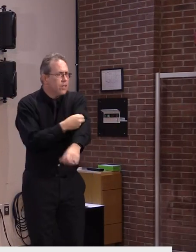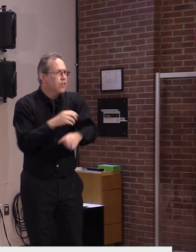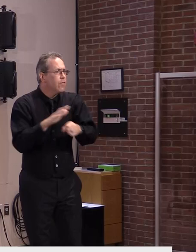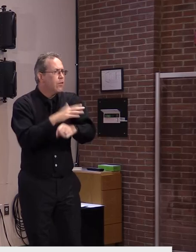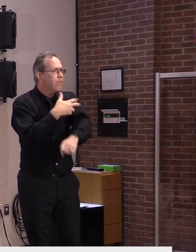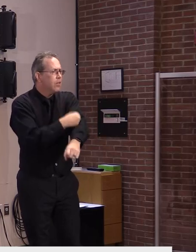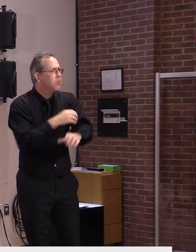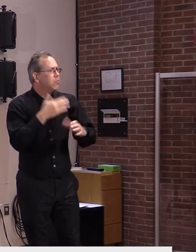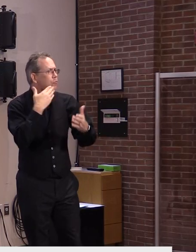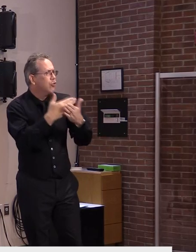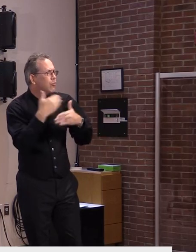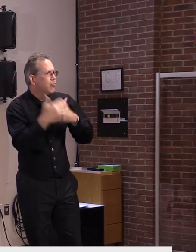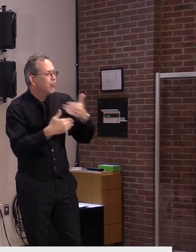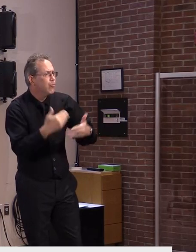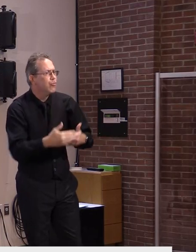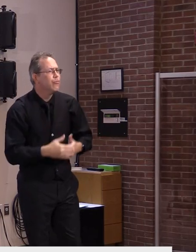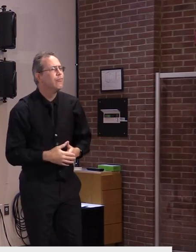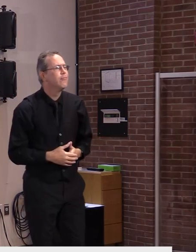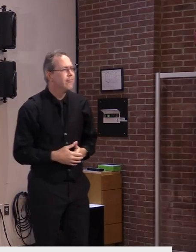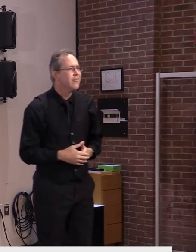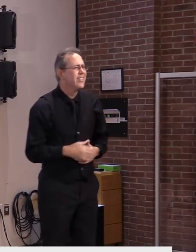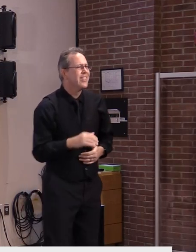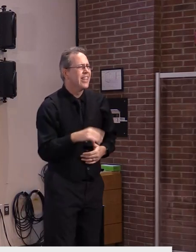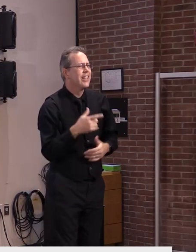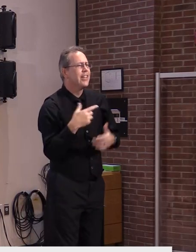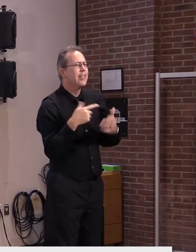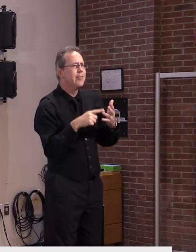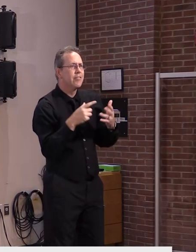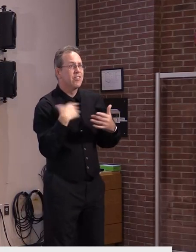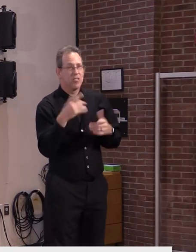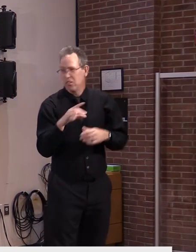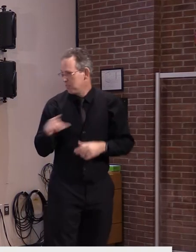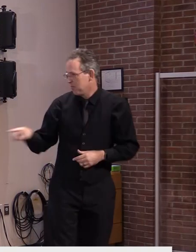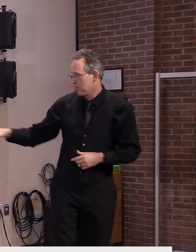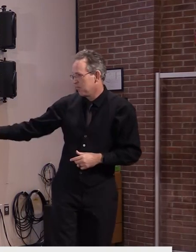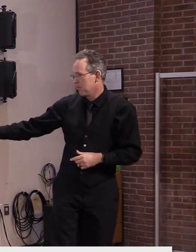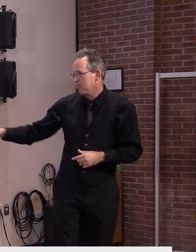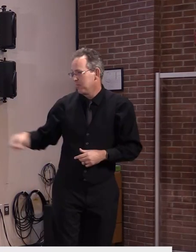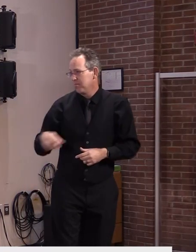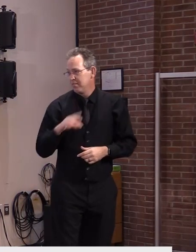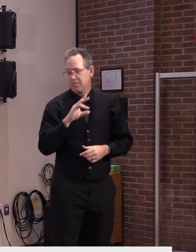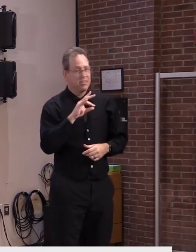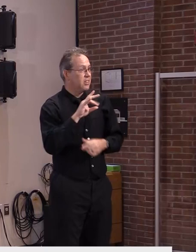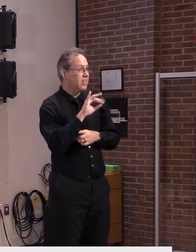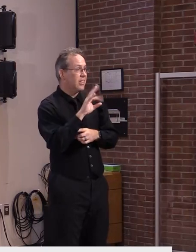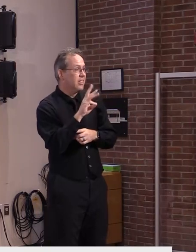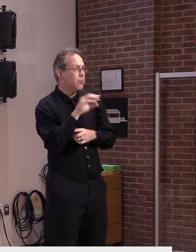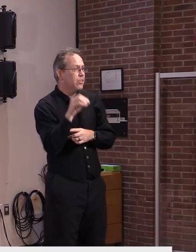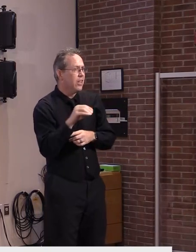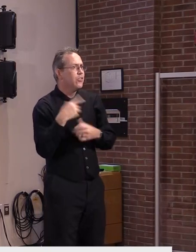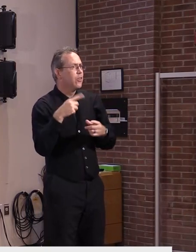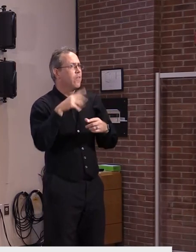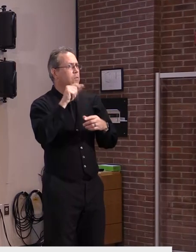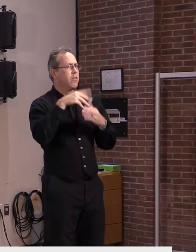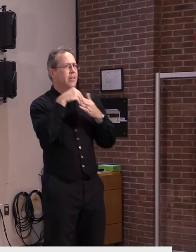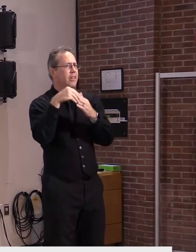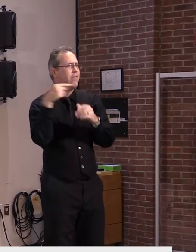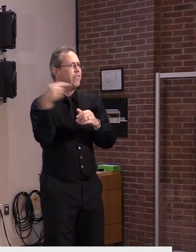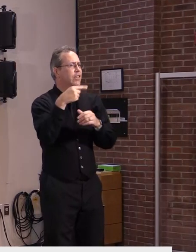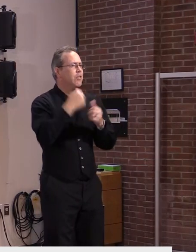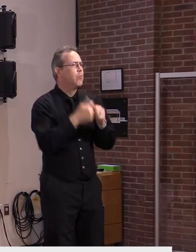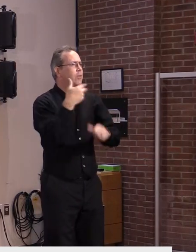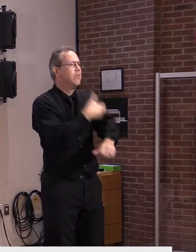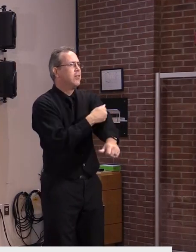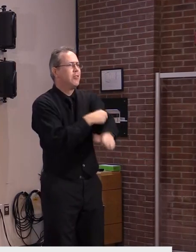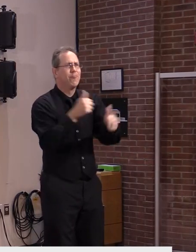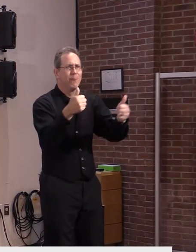70%, but also at near the top or at the top of many of these other rankings as well. So with that, I'll turn it now